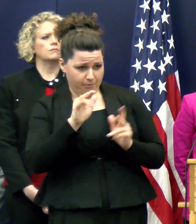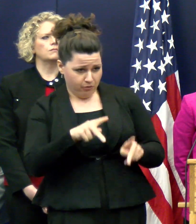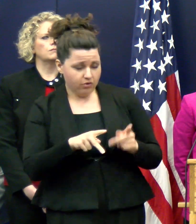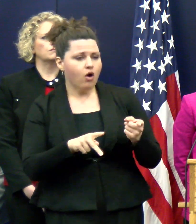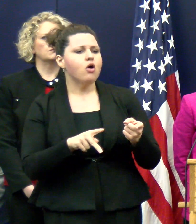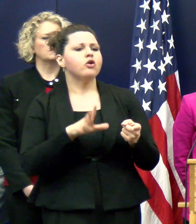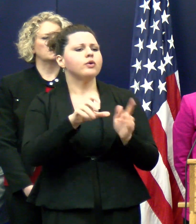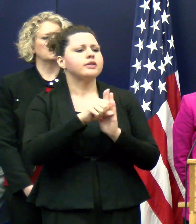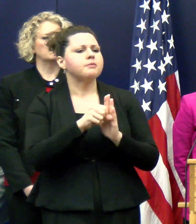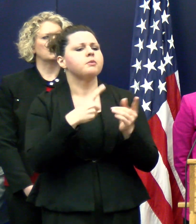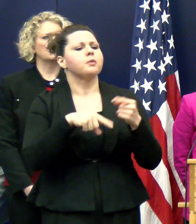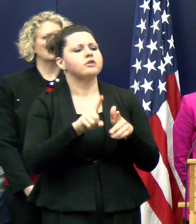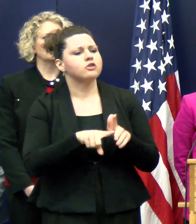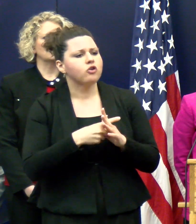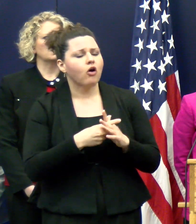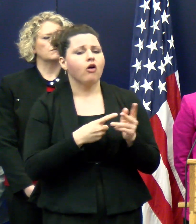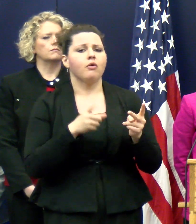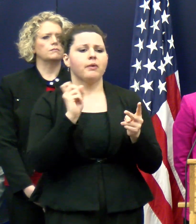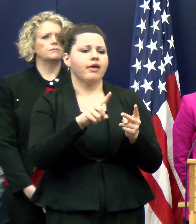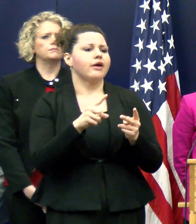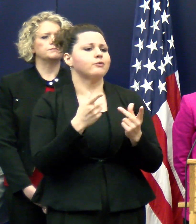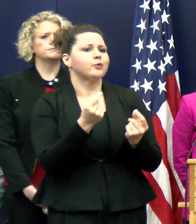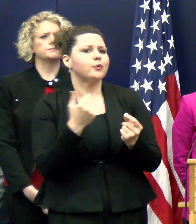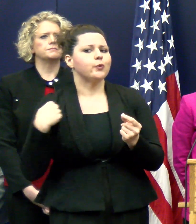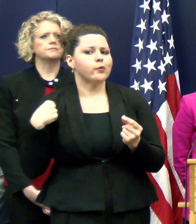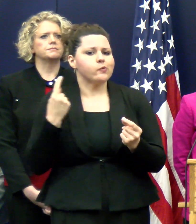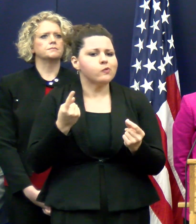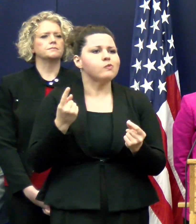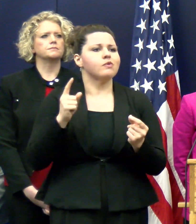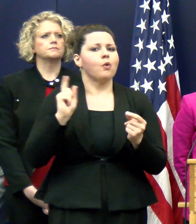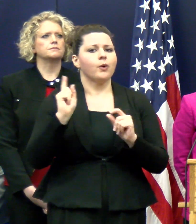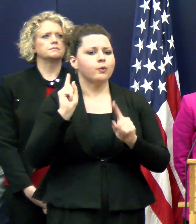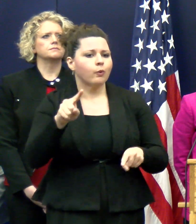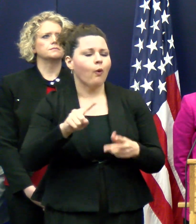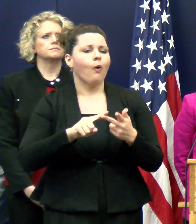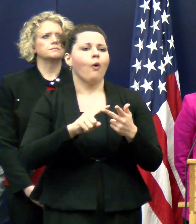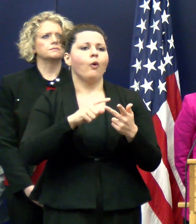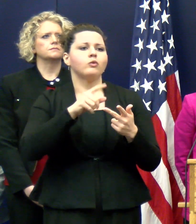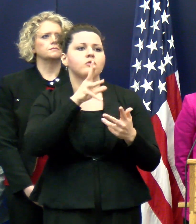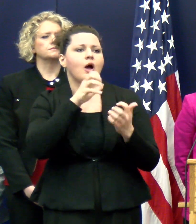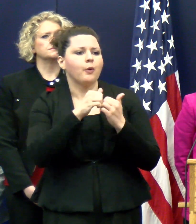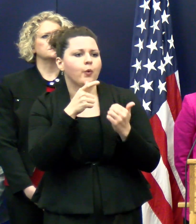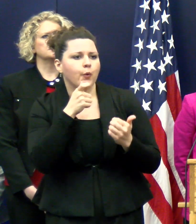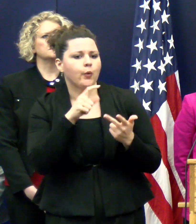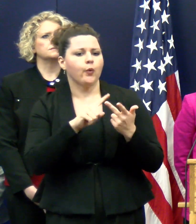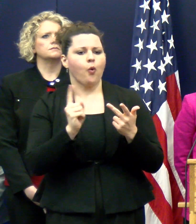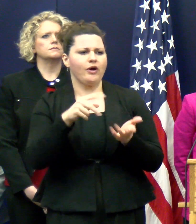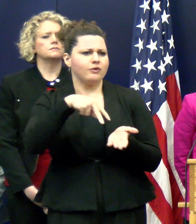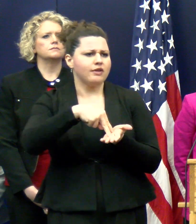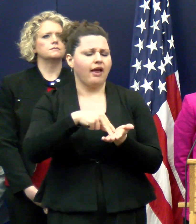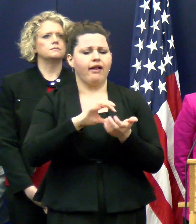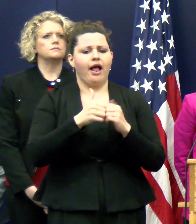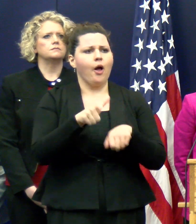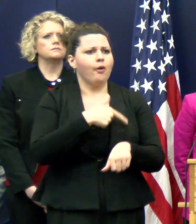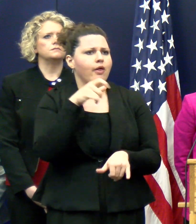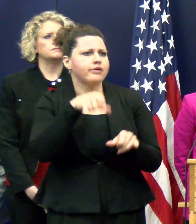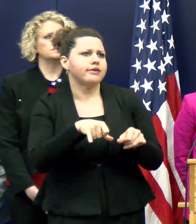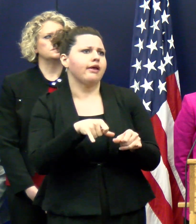when they started. We ask them about everything that they did, where they went, who they talked to, where they stood, how long did they talk,